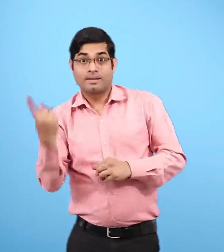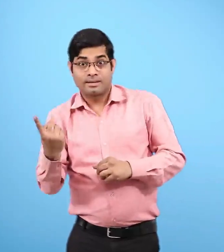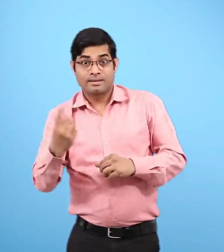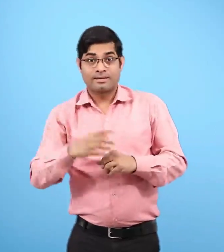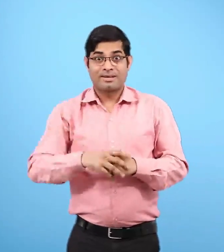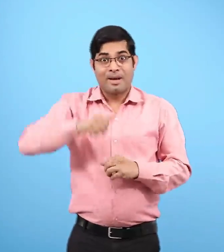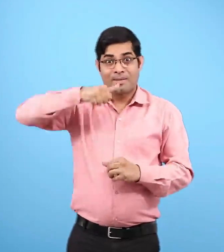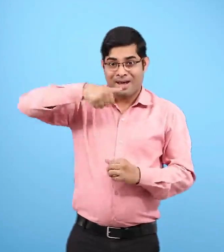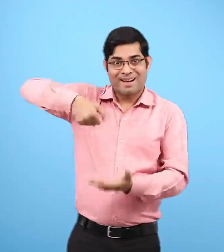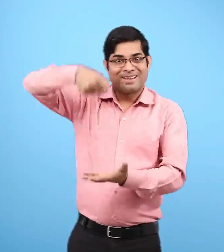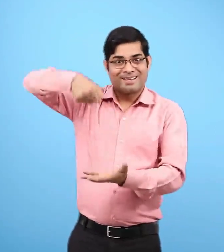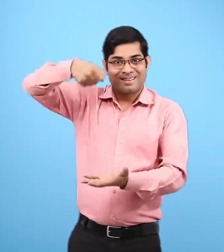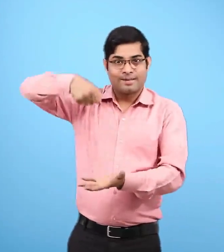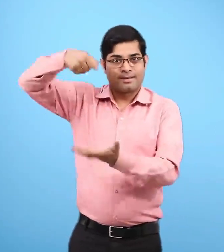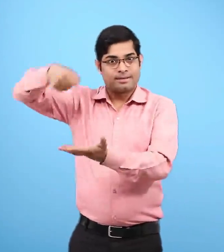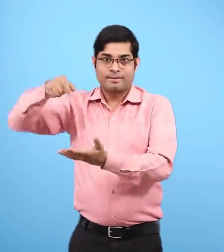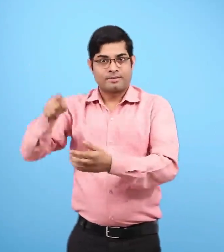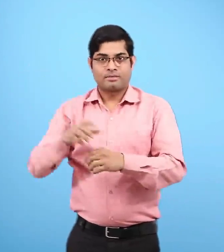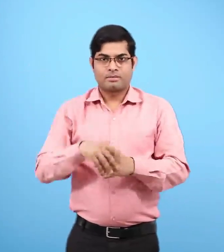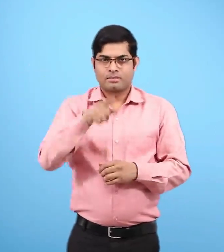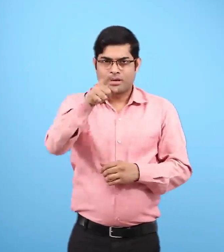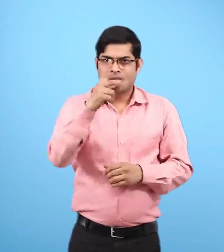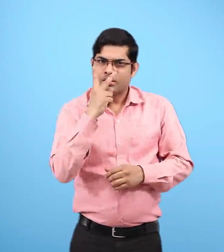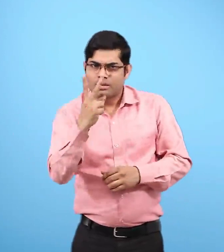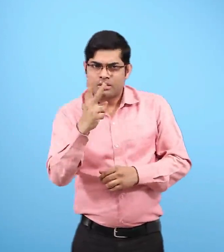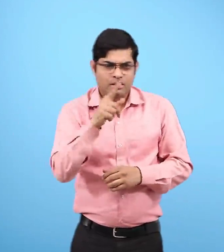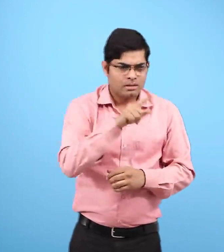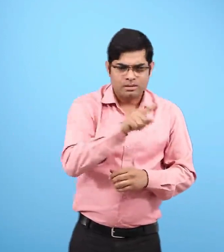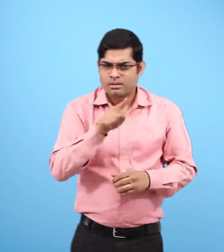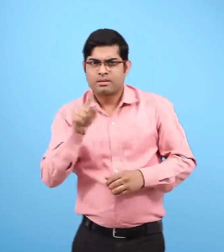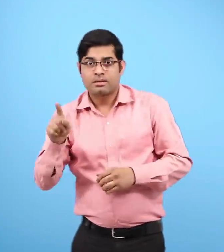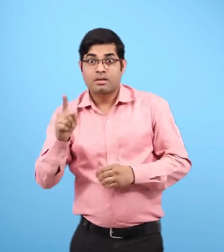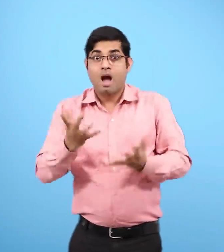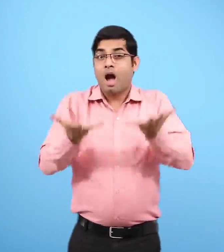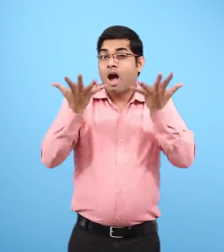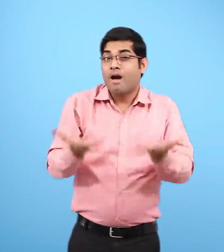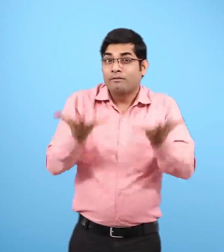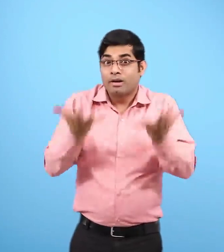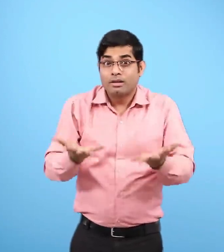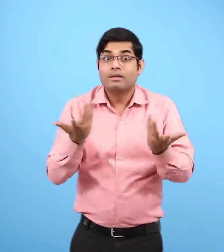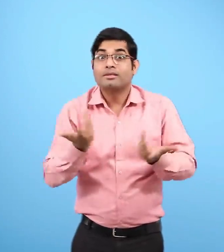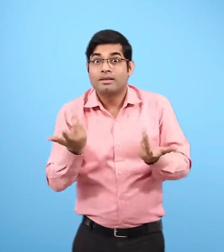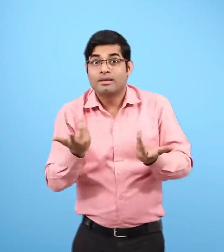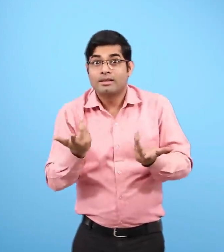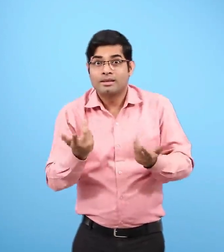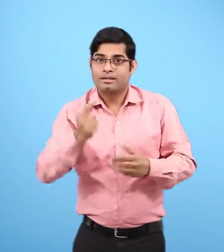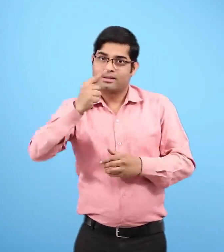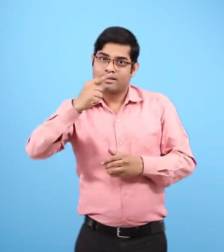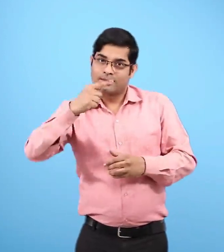and a bucket of water. You have to tell which one is